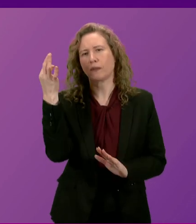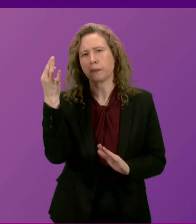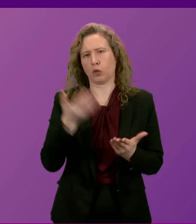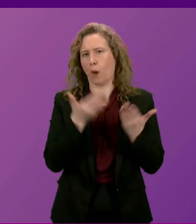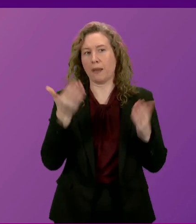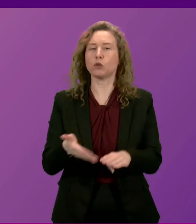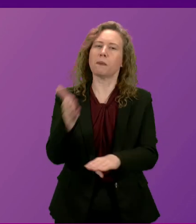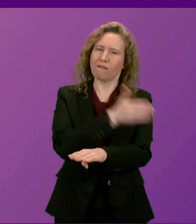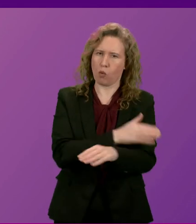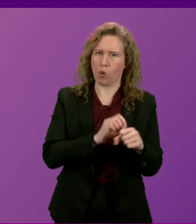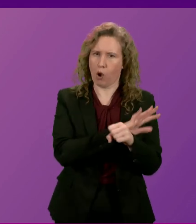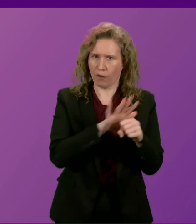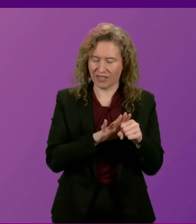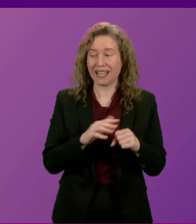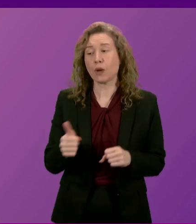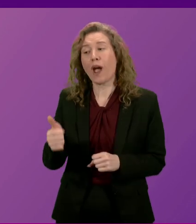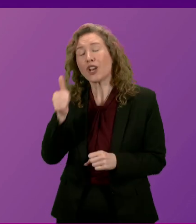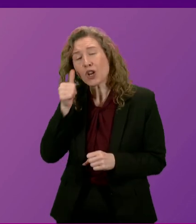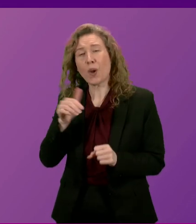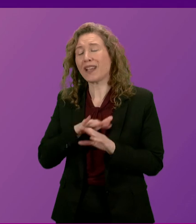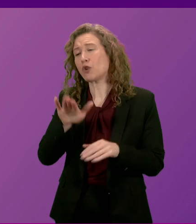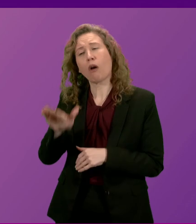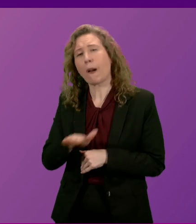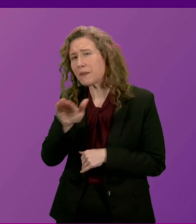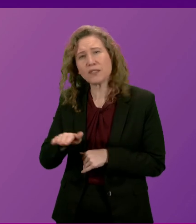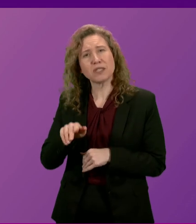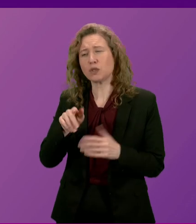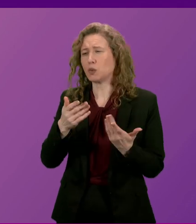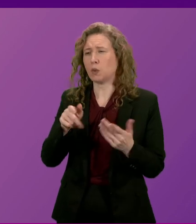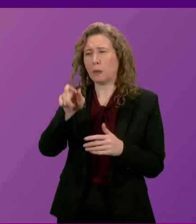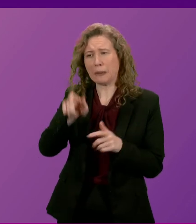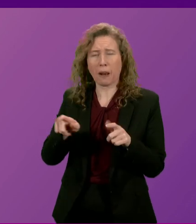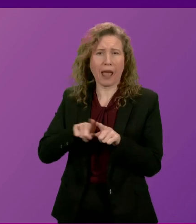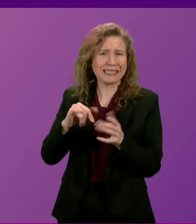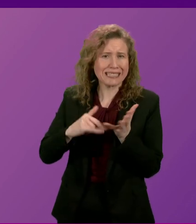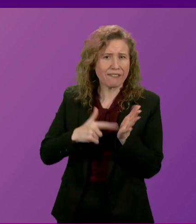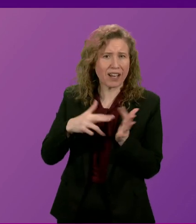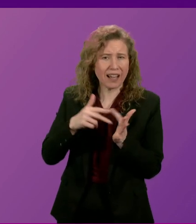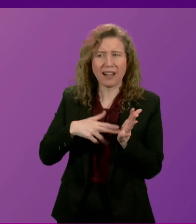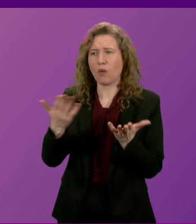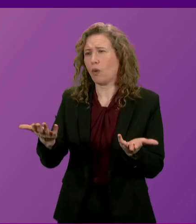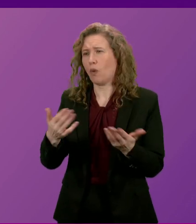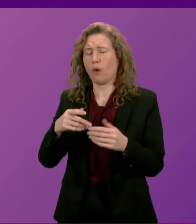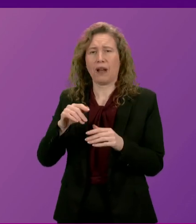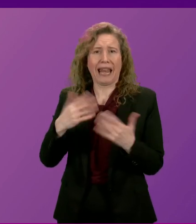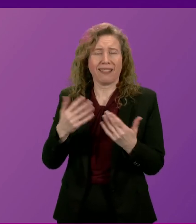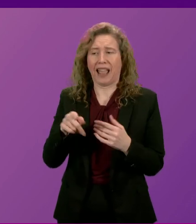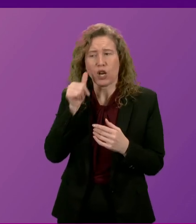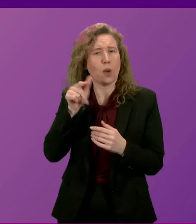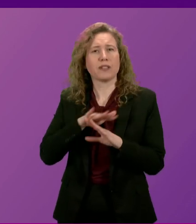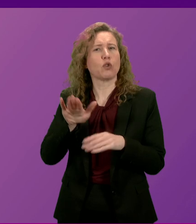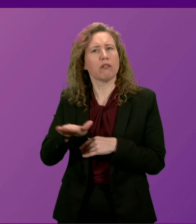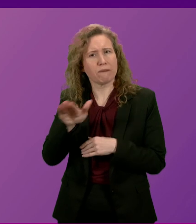the pre-pandemic levels. Now, I know that is not comfort to address the particular circumstance that Mr. Cole-Hamilton puts to